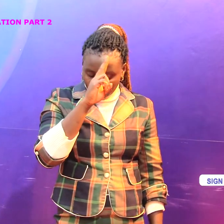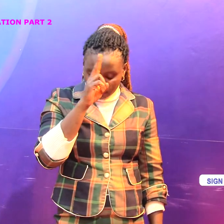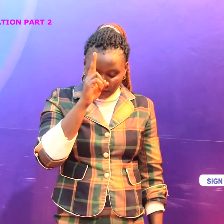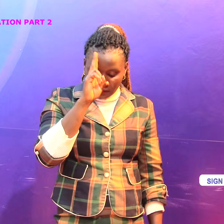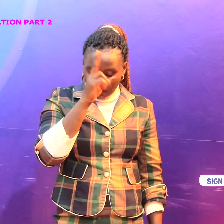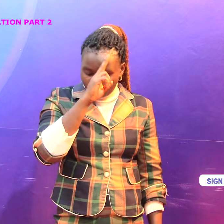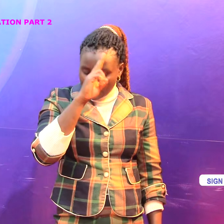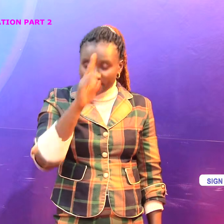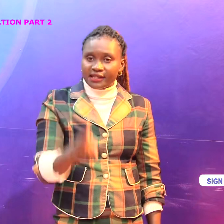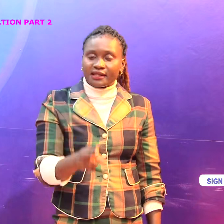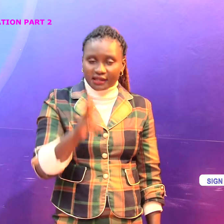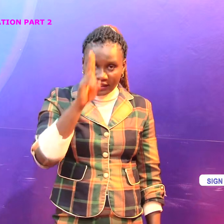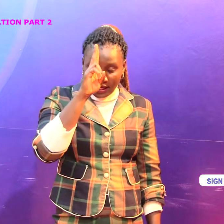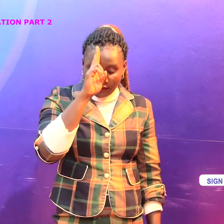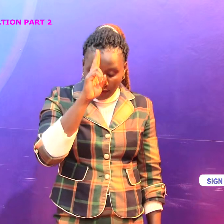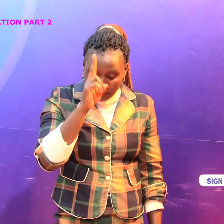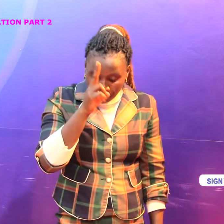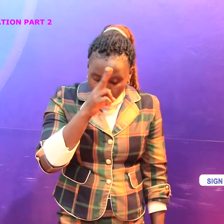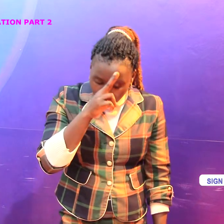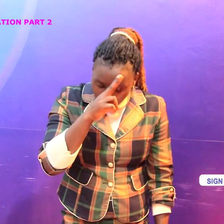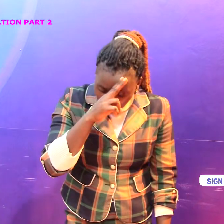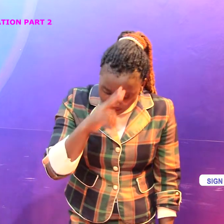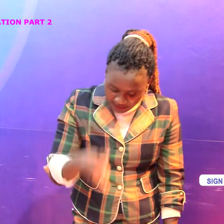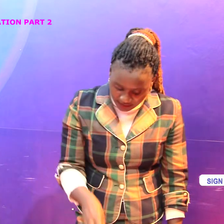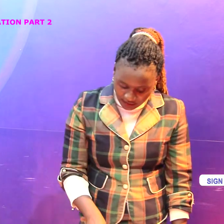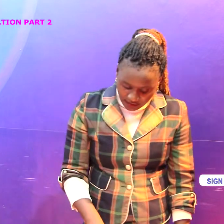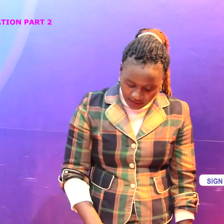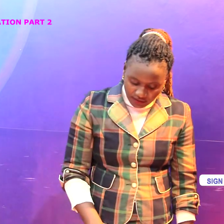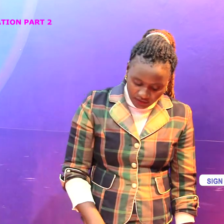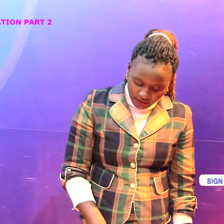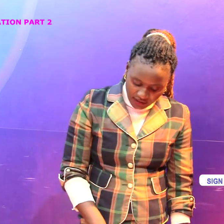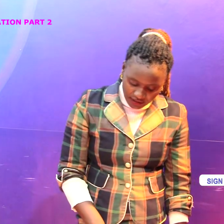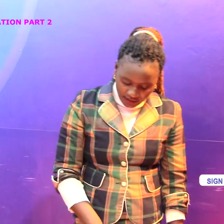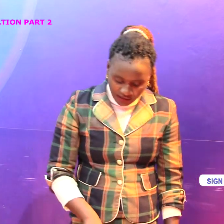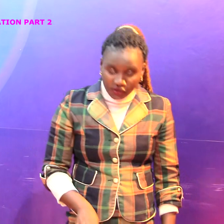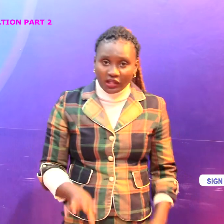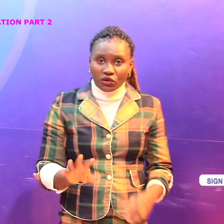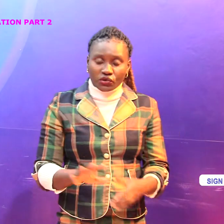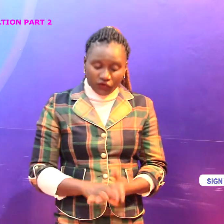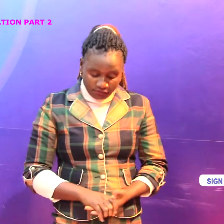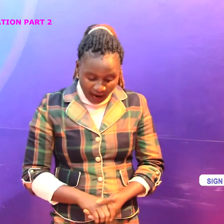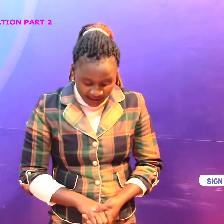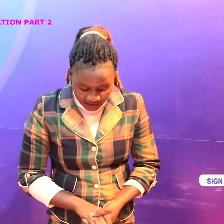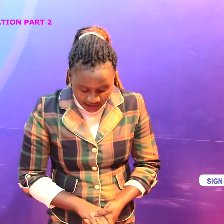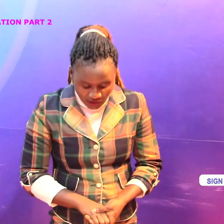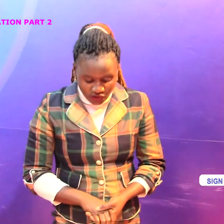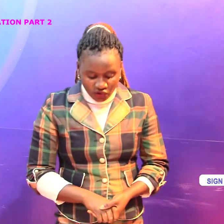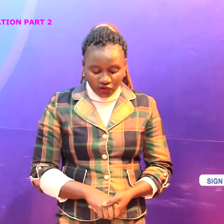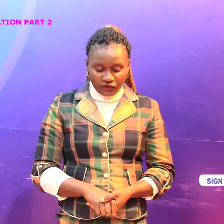Police. The sign for police. Okay. So the use of but, use of